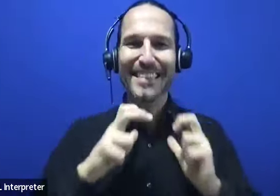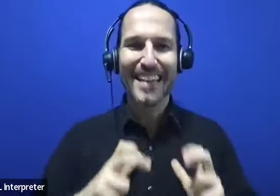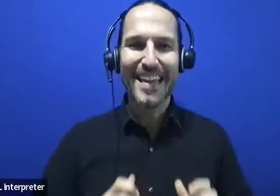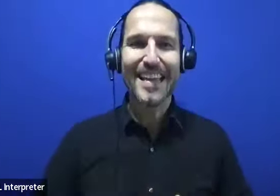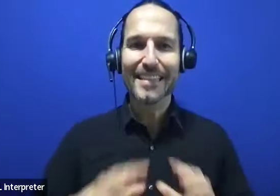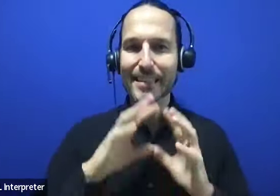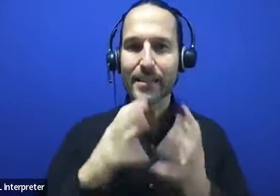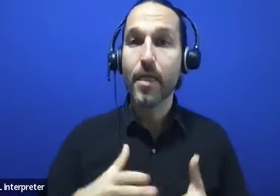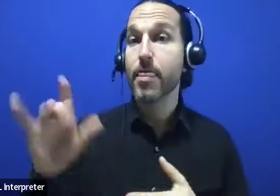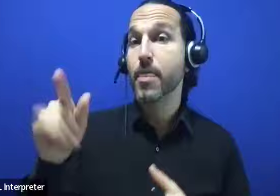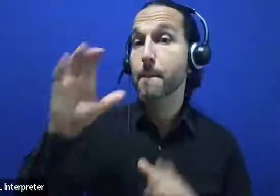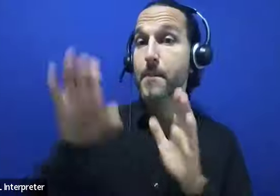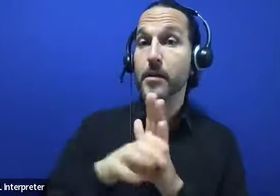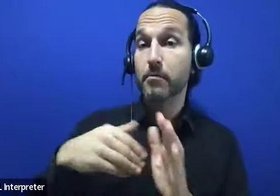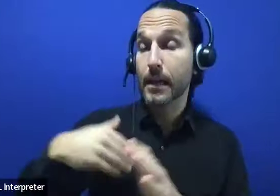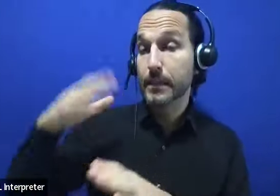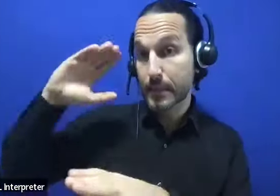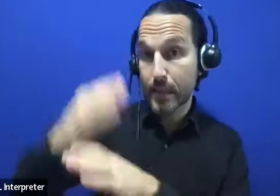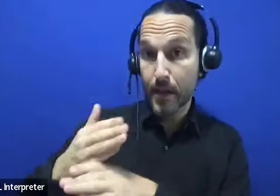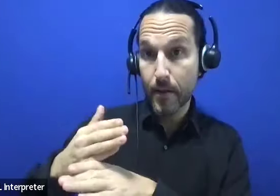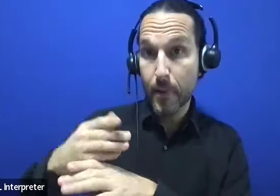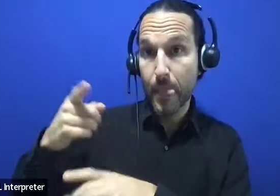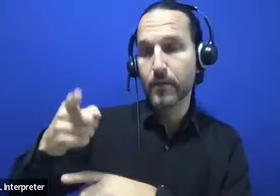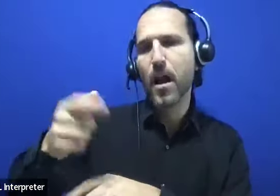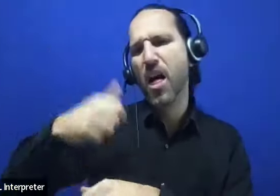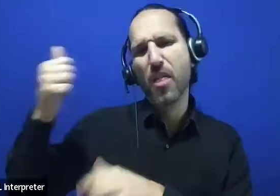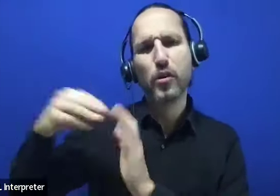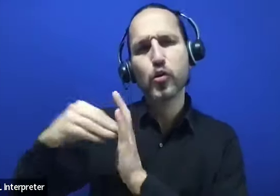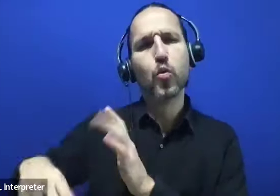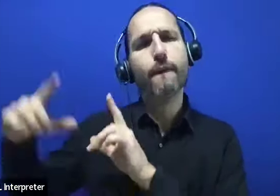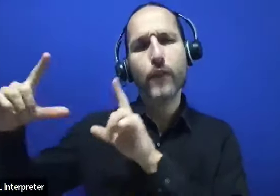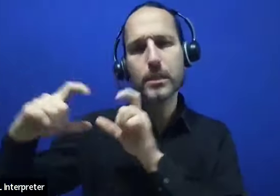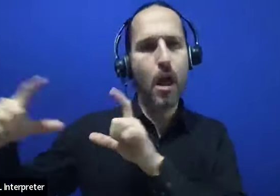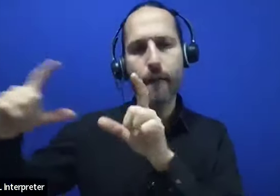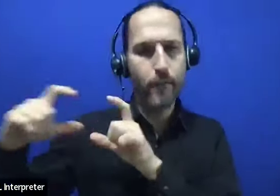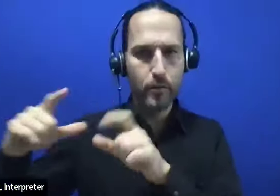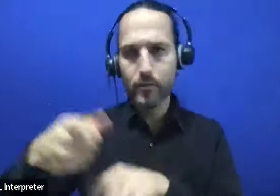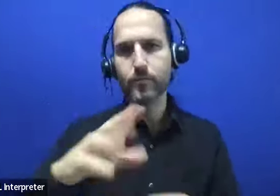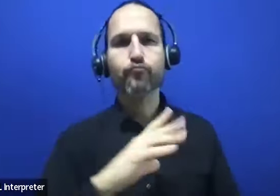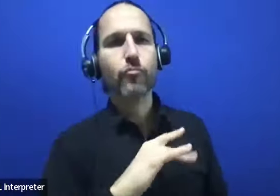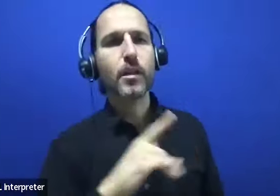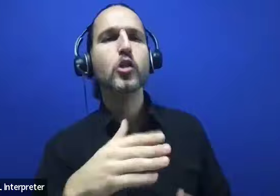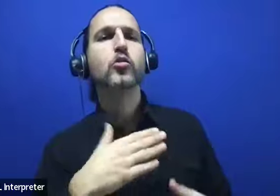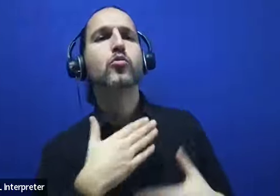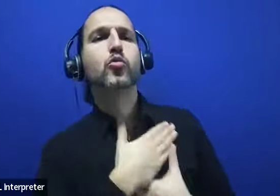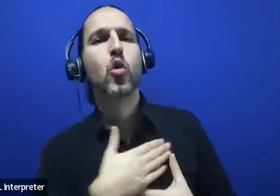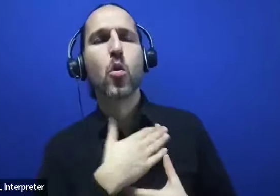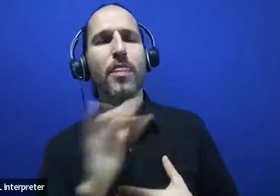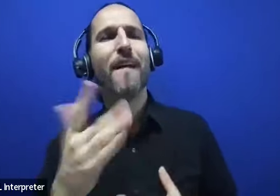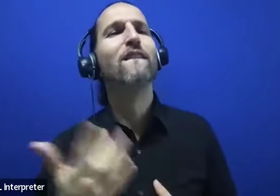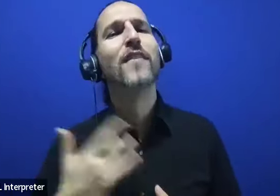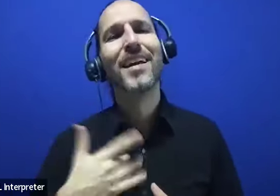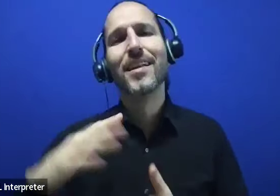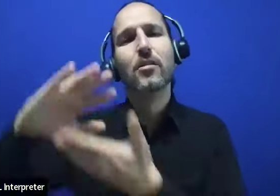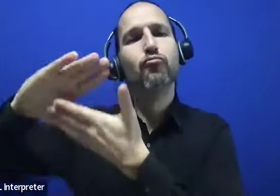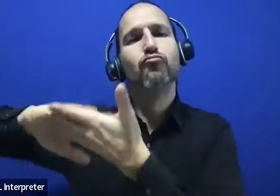Jacob, taken by a student photographer. I just think it's great. He's really enjoying the sensation of rubbing